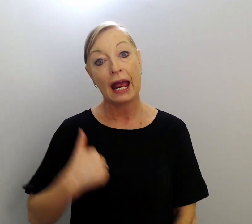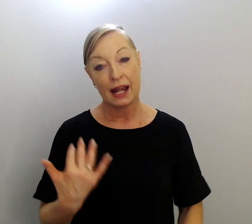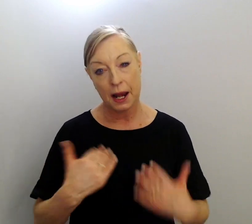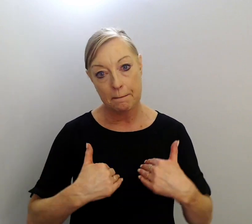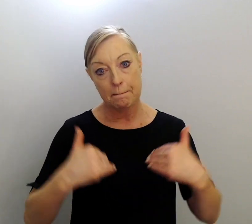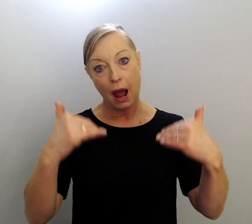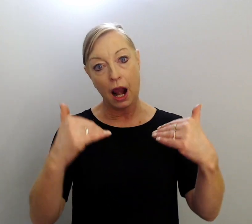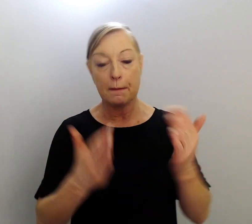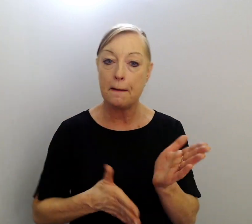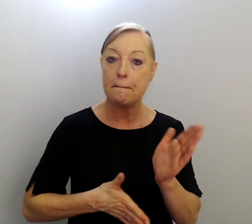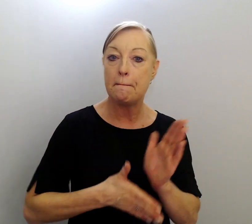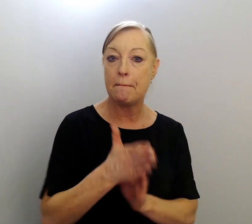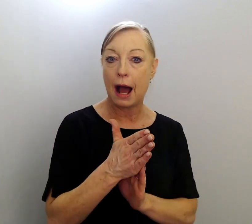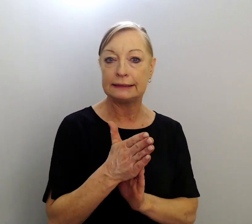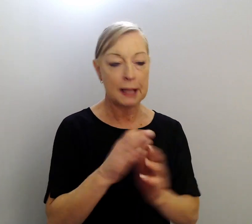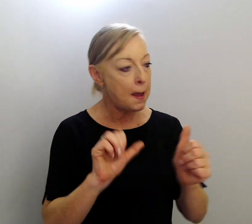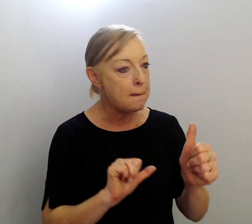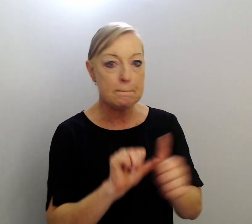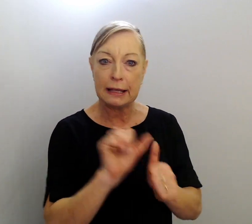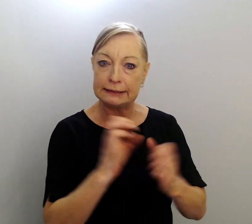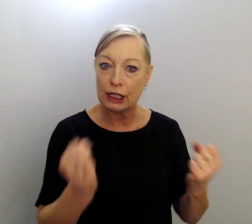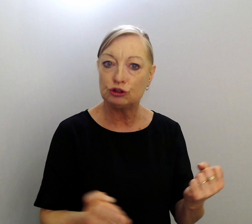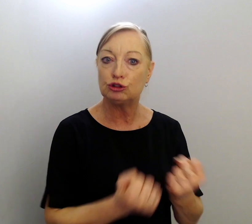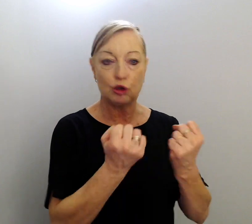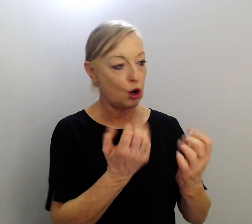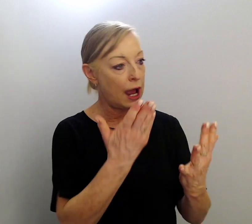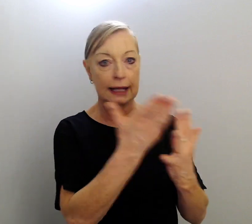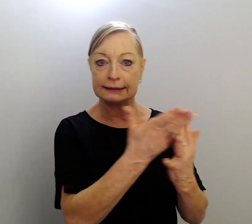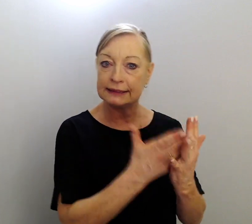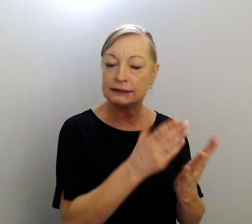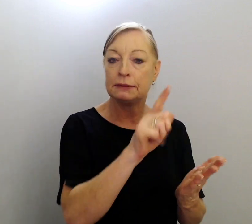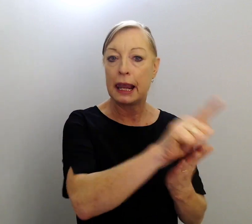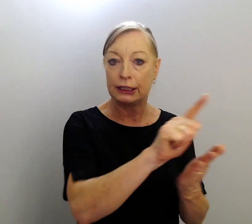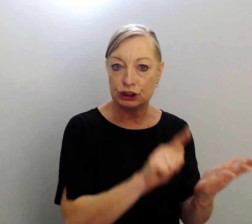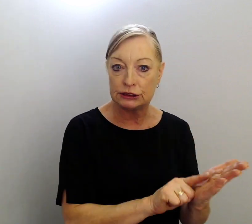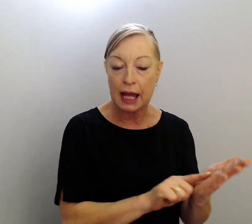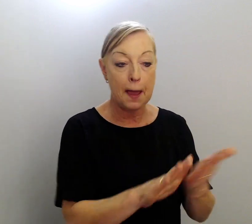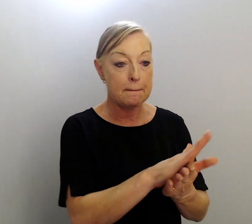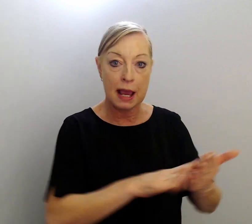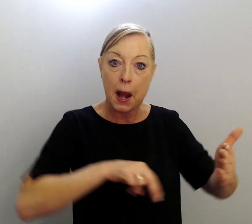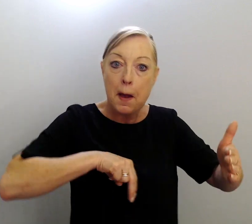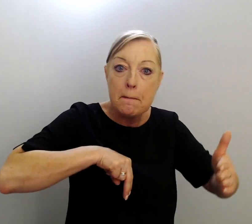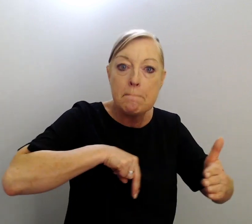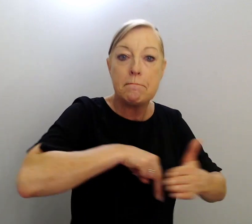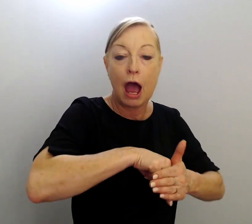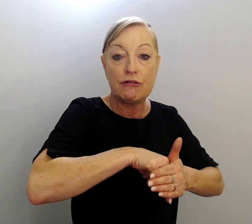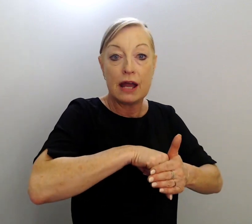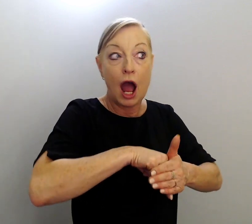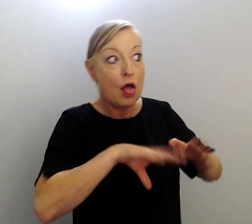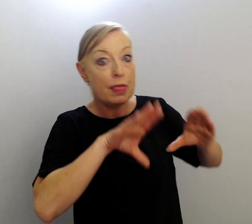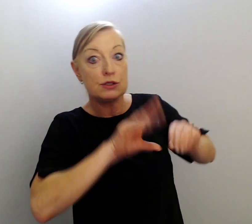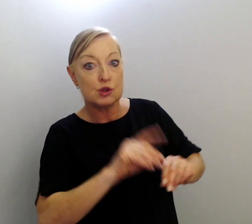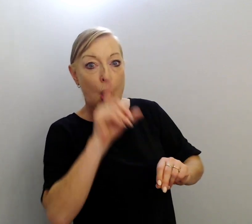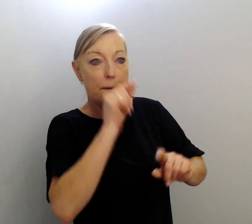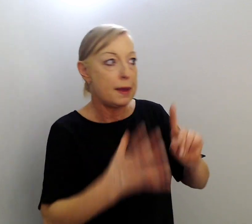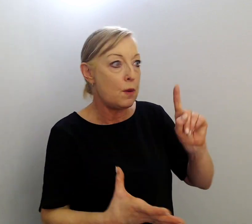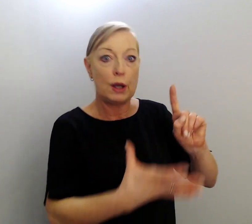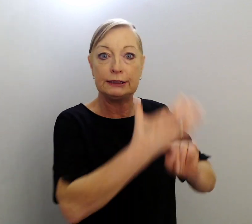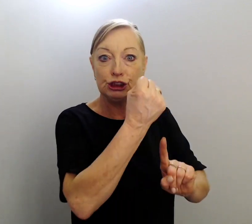people unless Parliament passes stronger accessibility legislation that removes barriers that prevent us